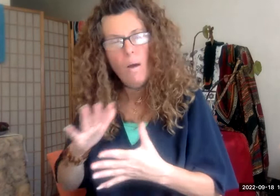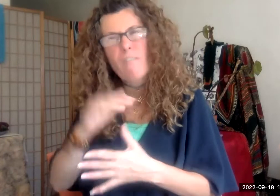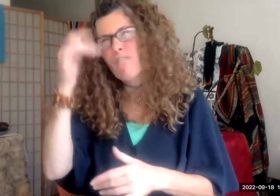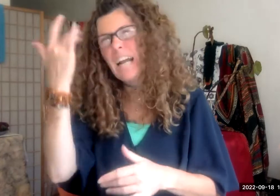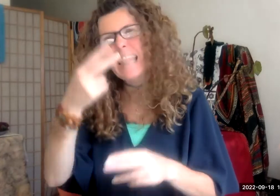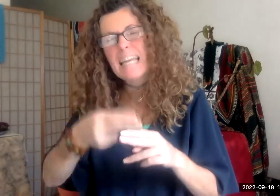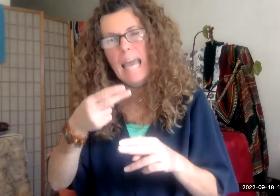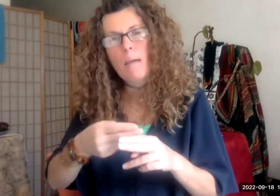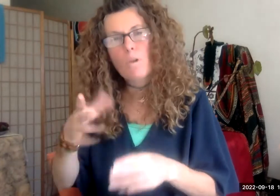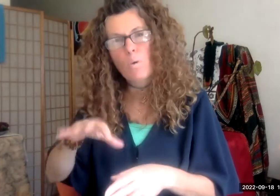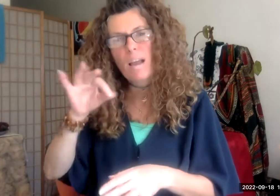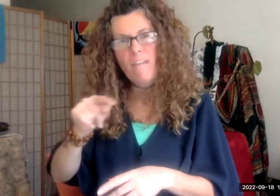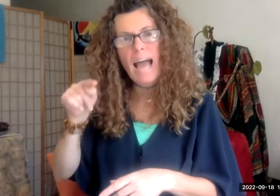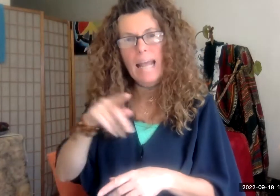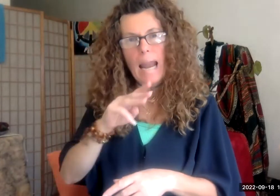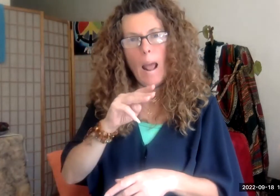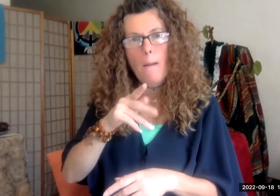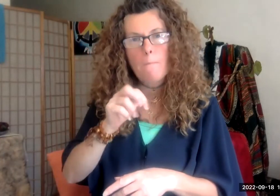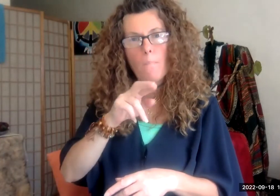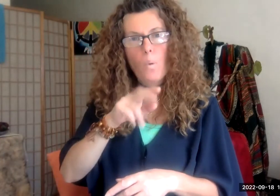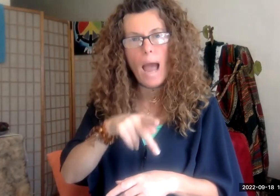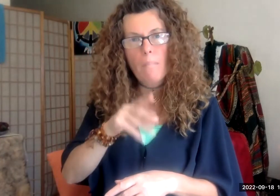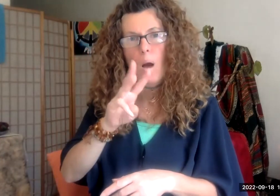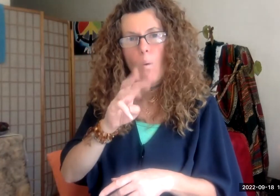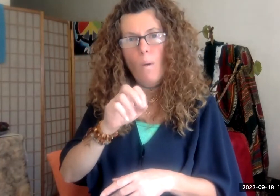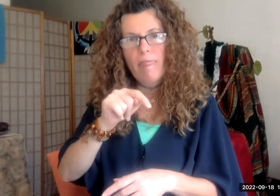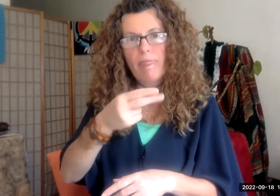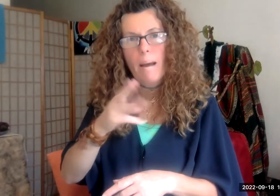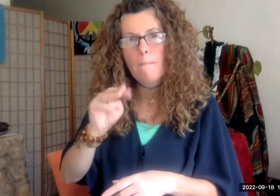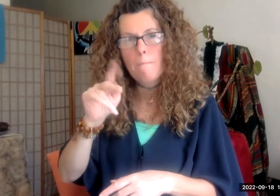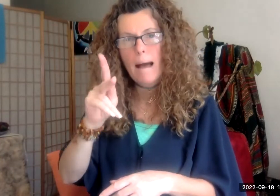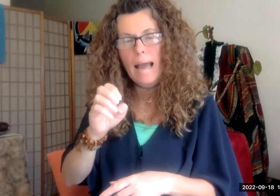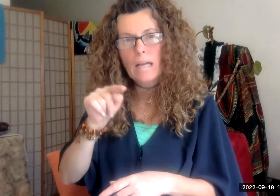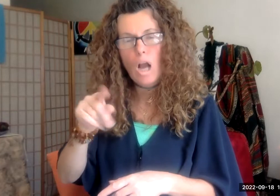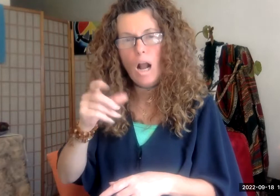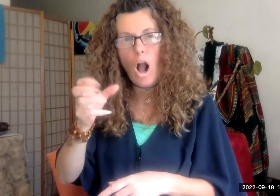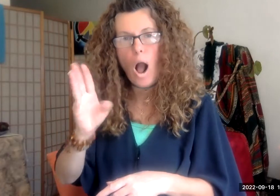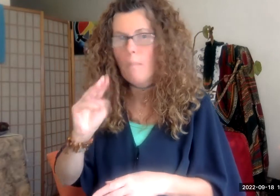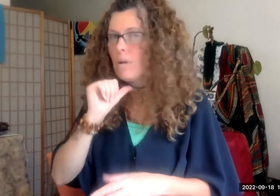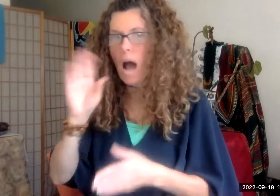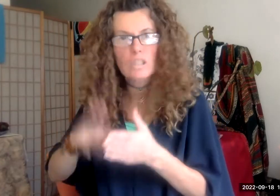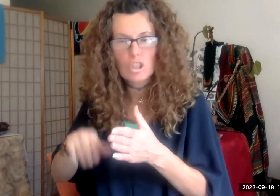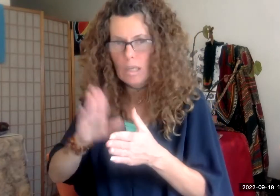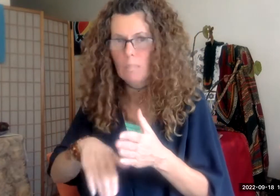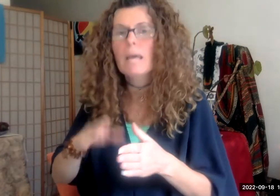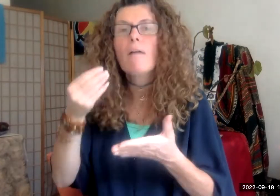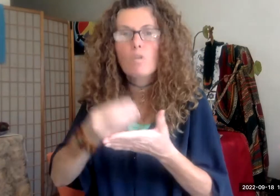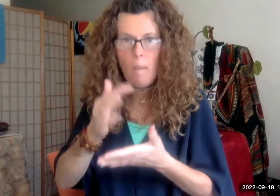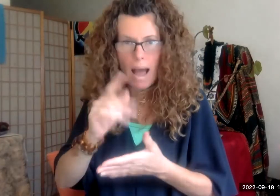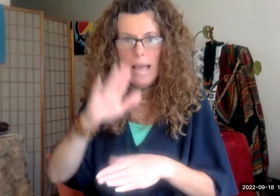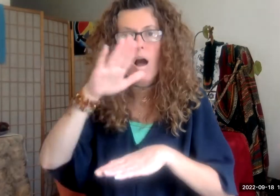brand name right now, but you can find it there. And they're not cheap plastic ones that you buy at Home Depot or Walmart or anything. These you got to buy online.